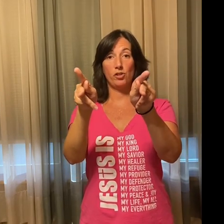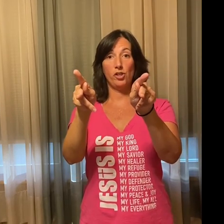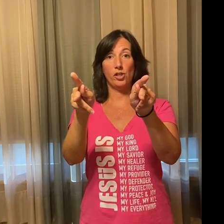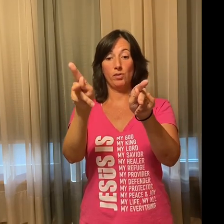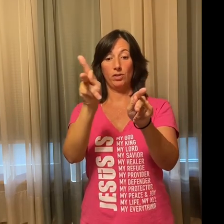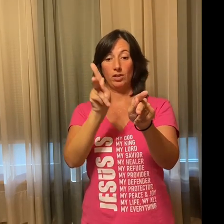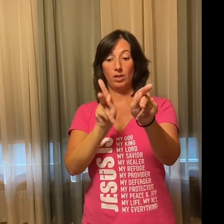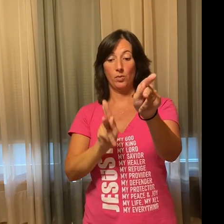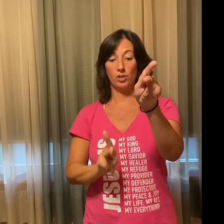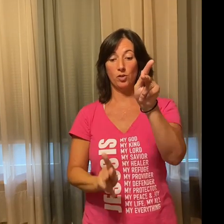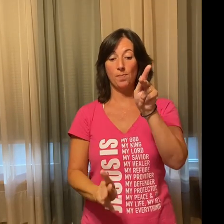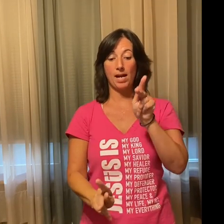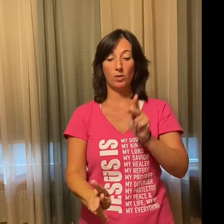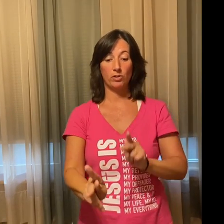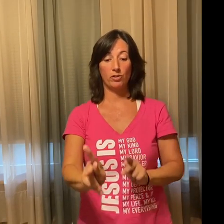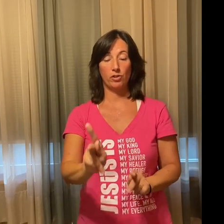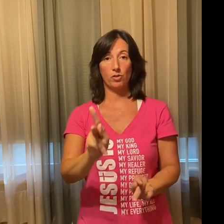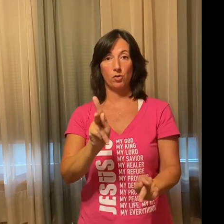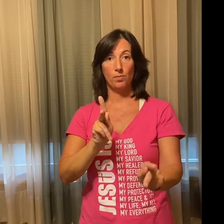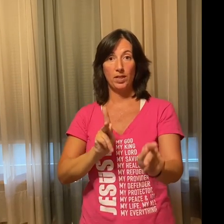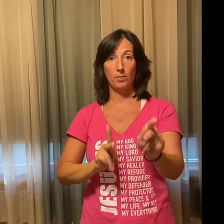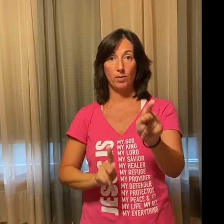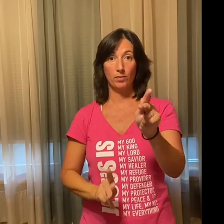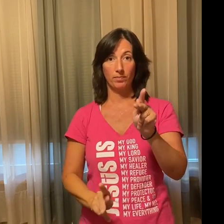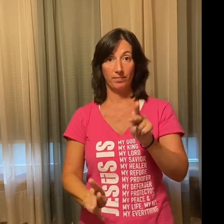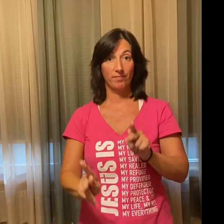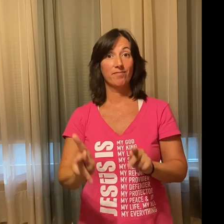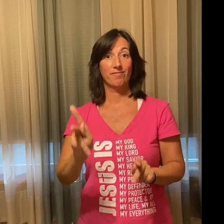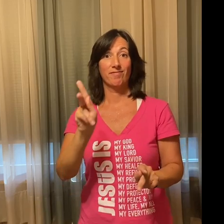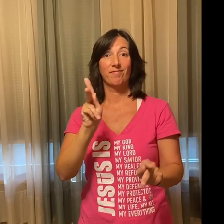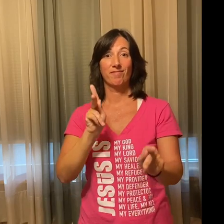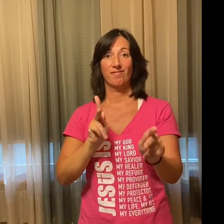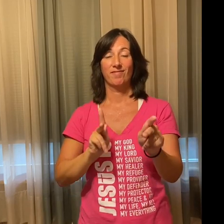facing towards you. And we're going to do backward circle, people.